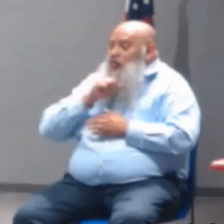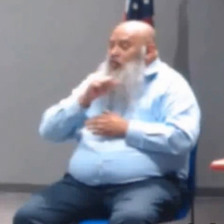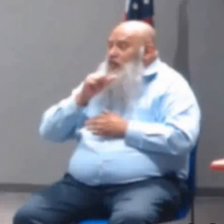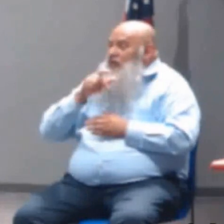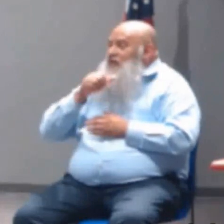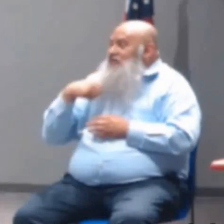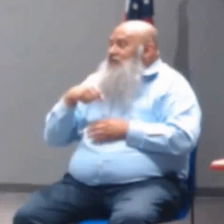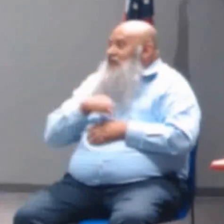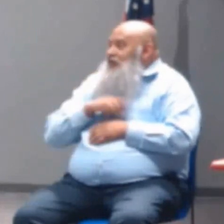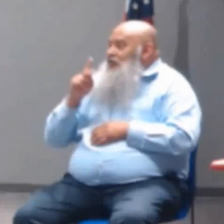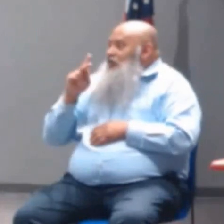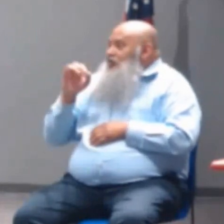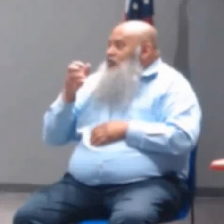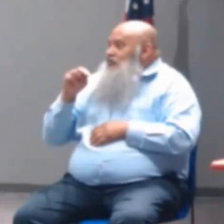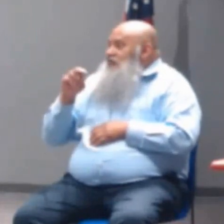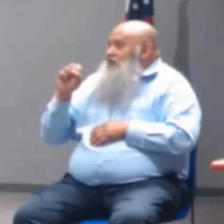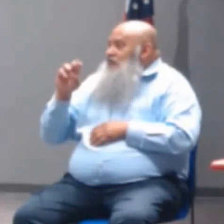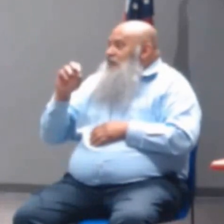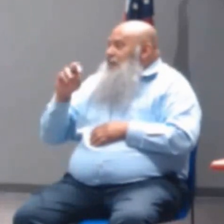Kirsten Sinema.